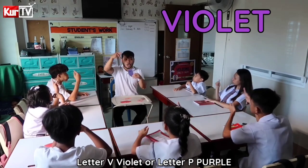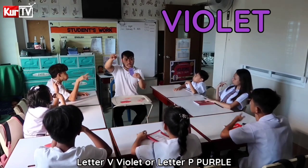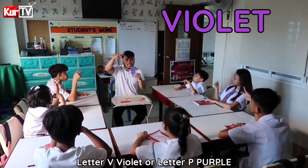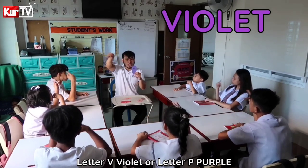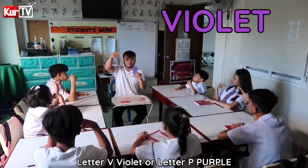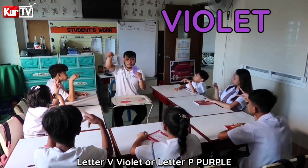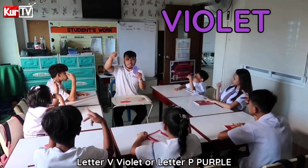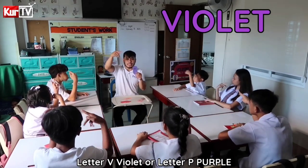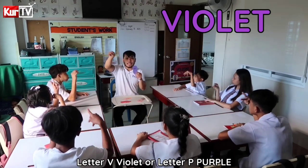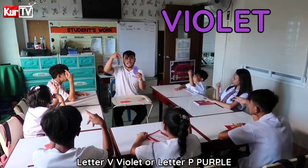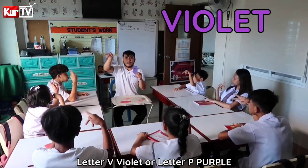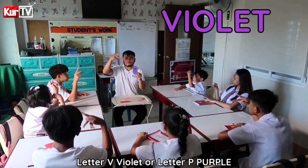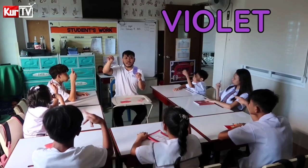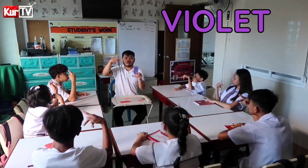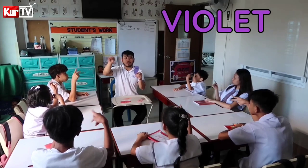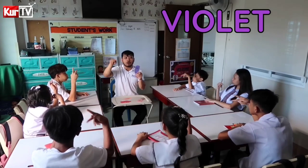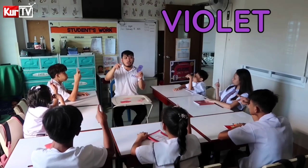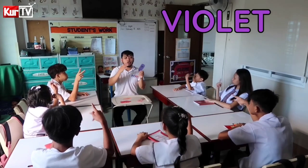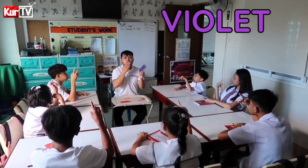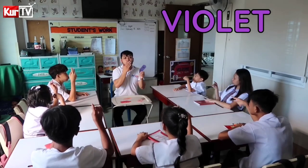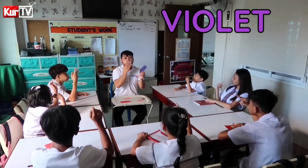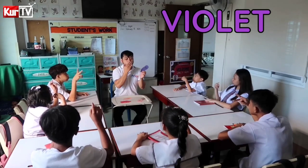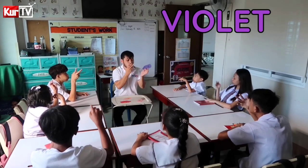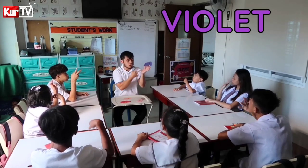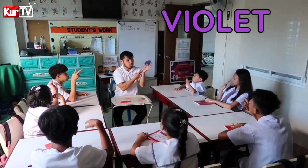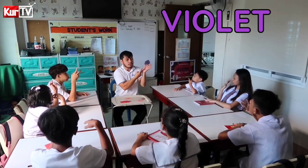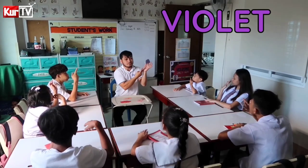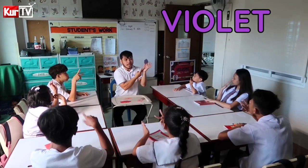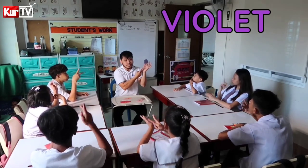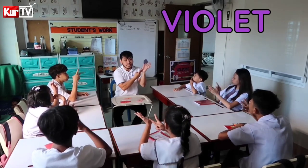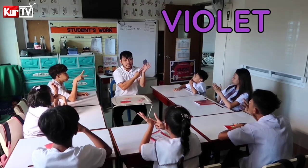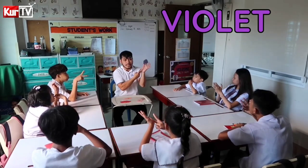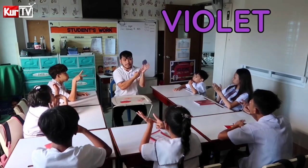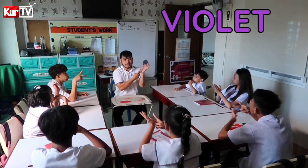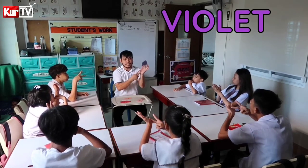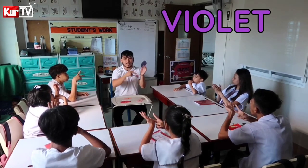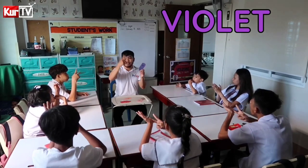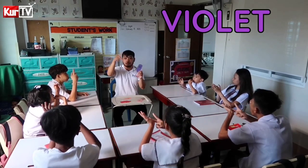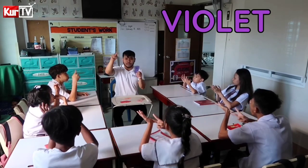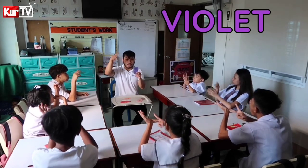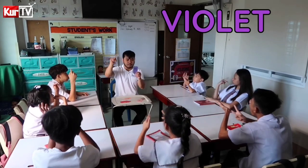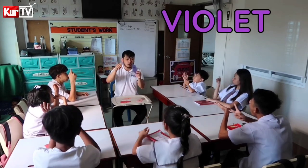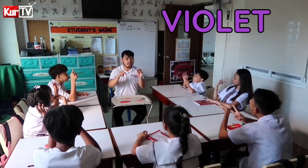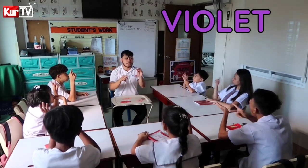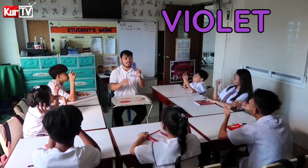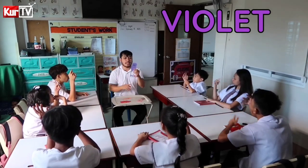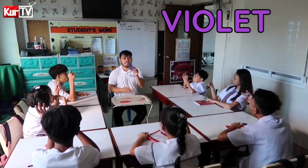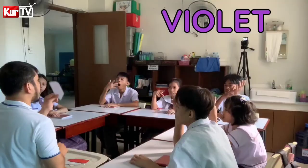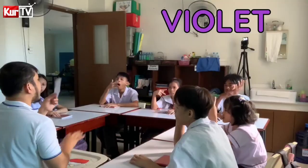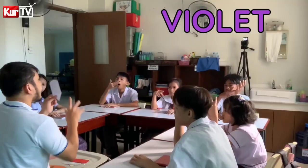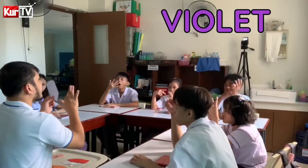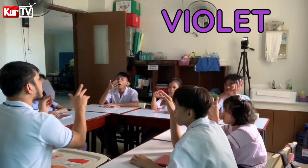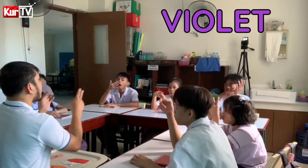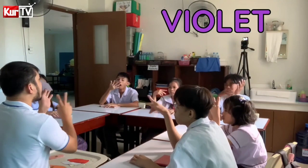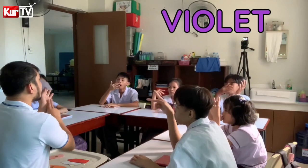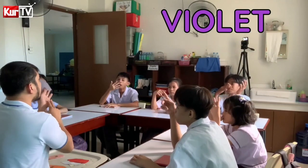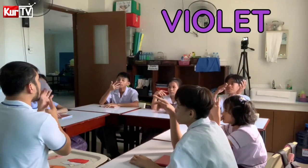Letter T. Purple. Or color violet and purple. Ayan. Let's spell the